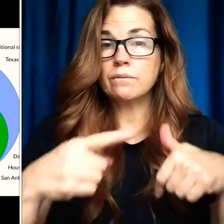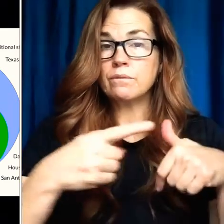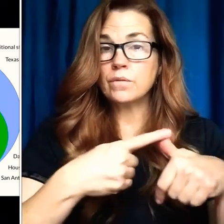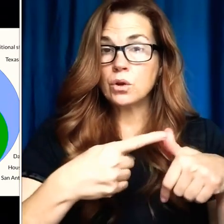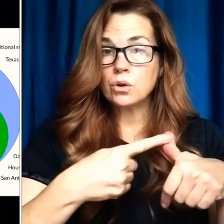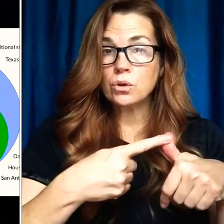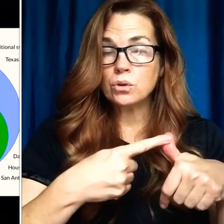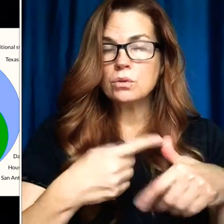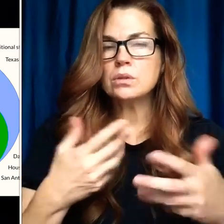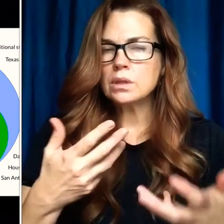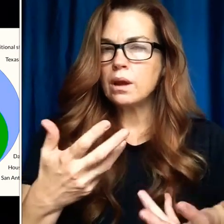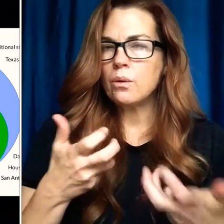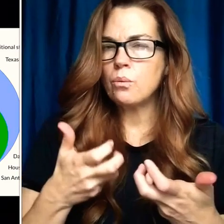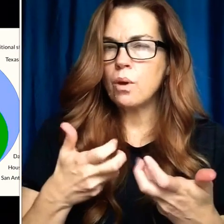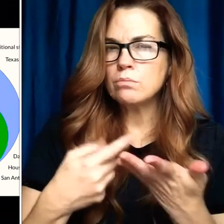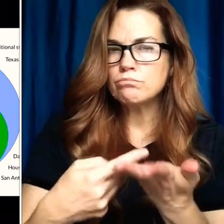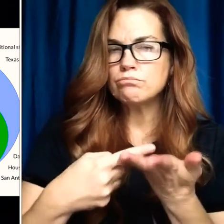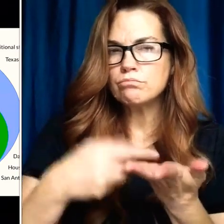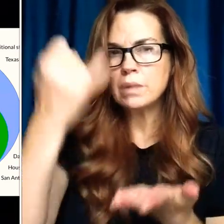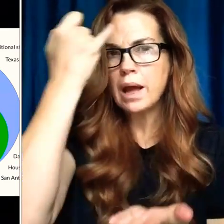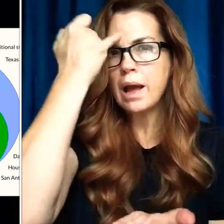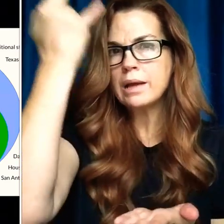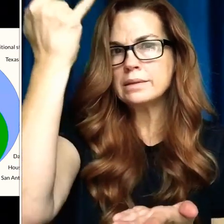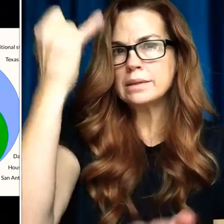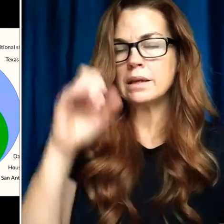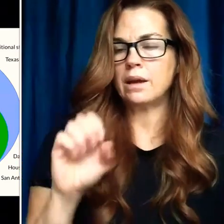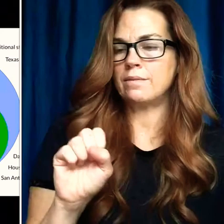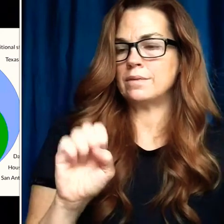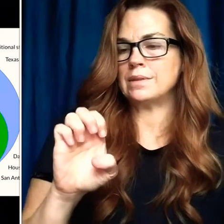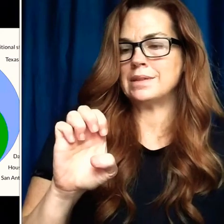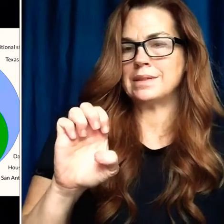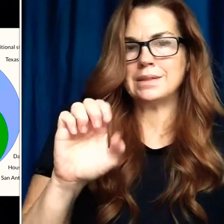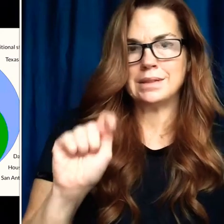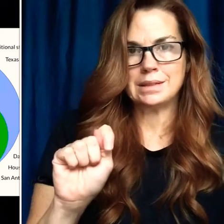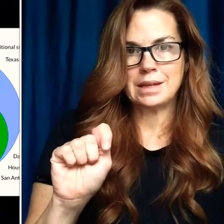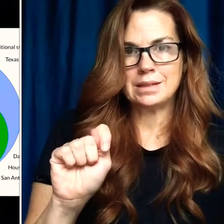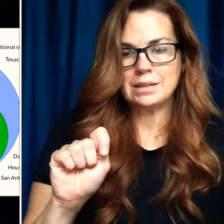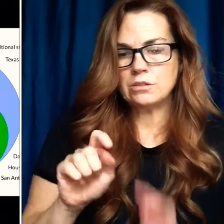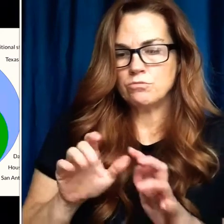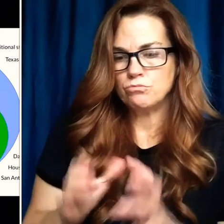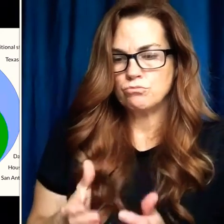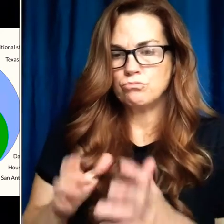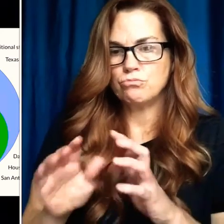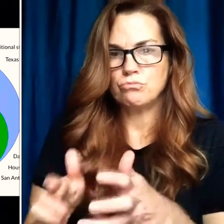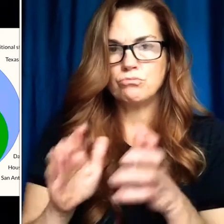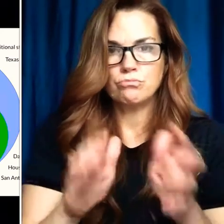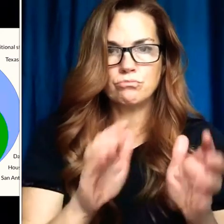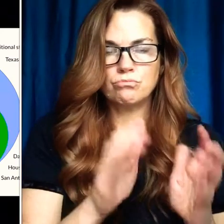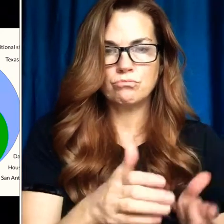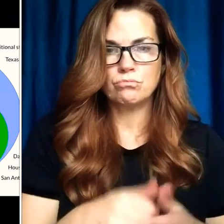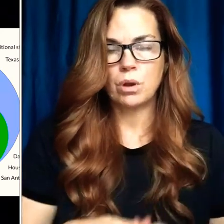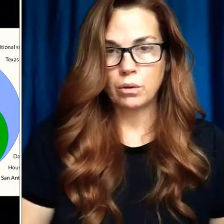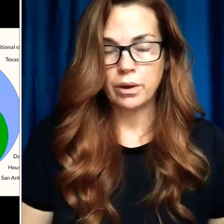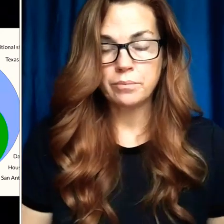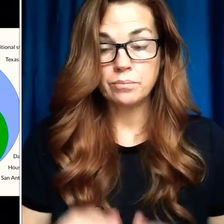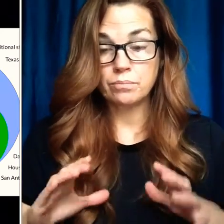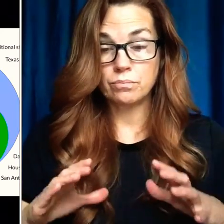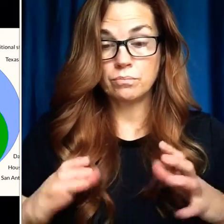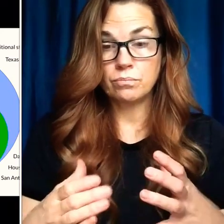are a collection of information that shares characteristics. Here I'm using an example of geography. We know that